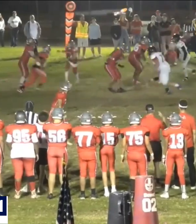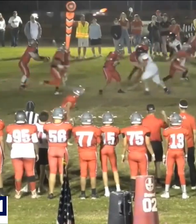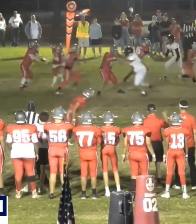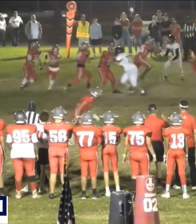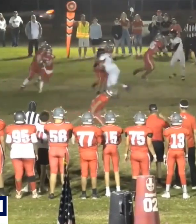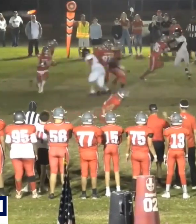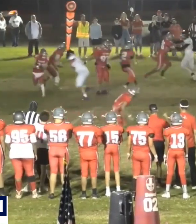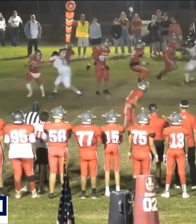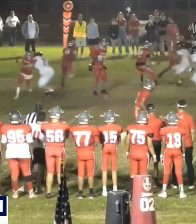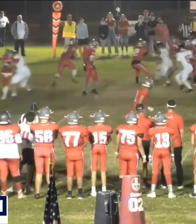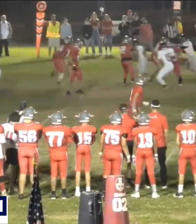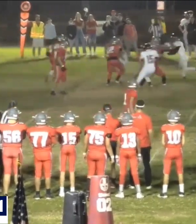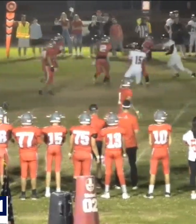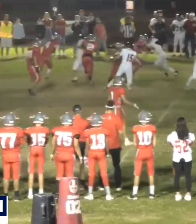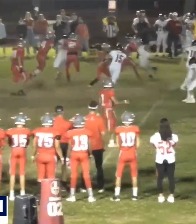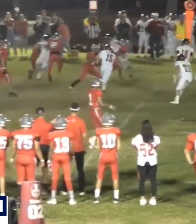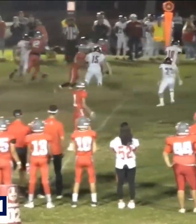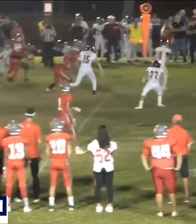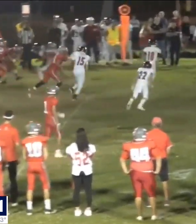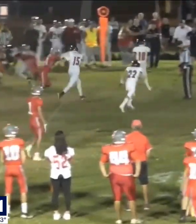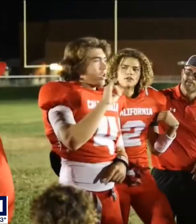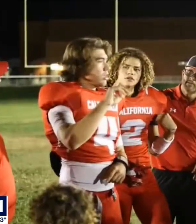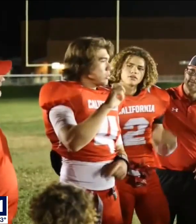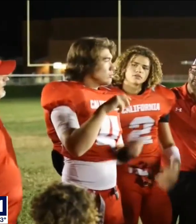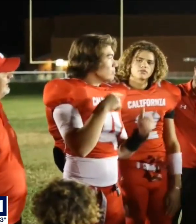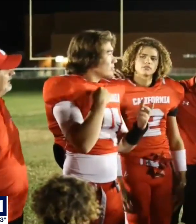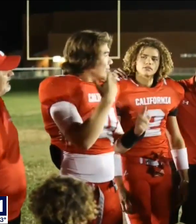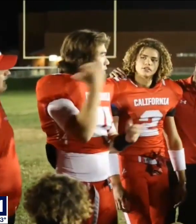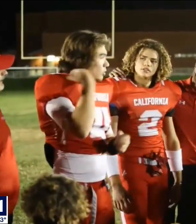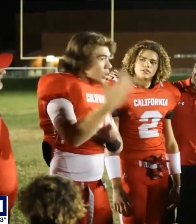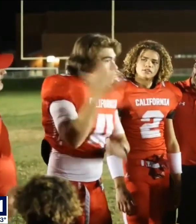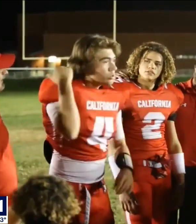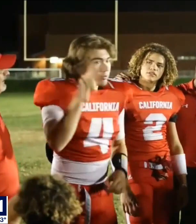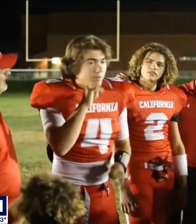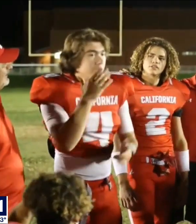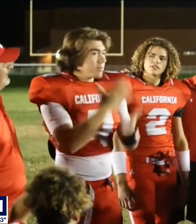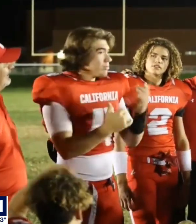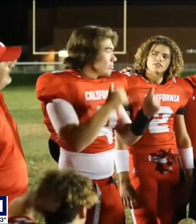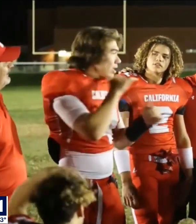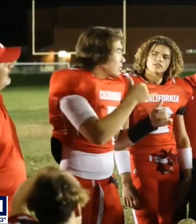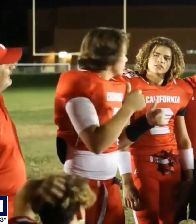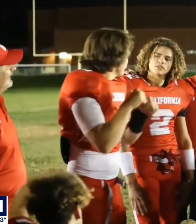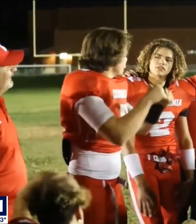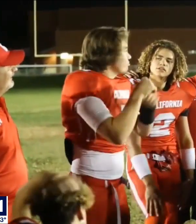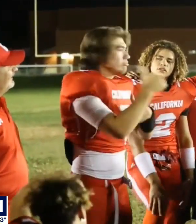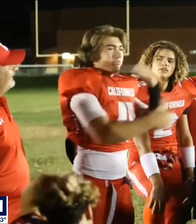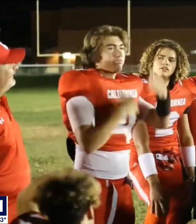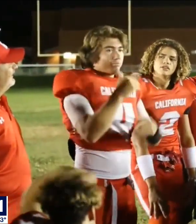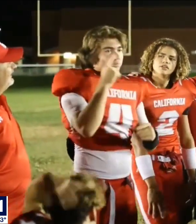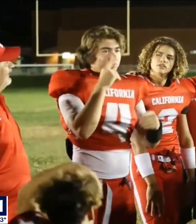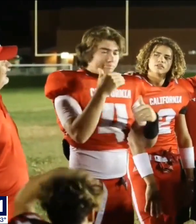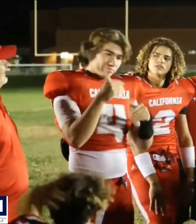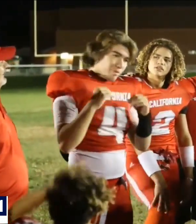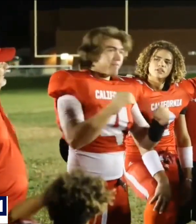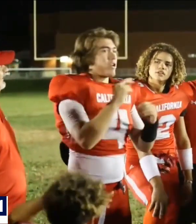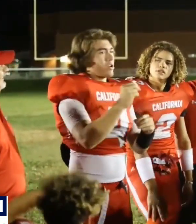talking to each other, at least not with words. Meet the California School for the Deaf Riverside Cubs.